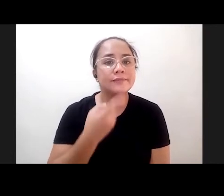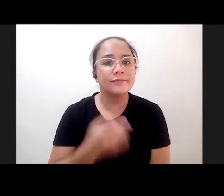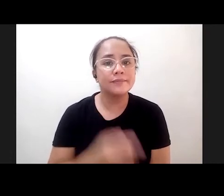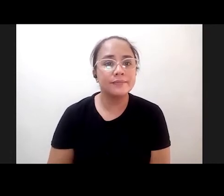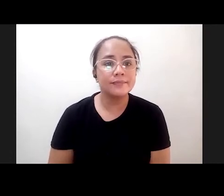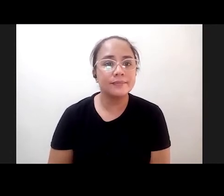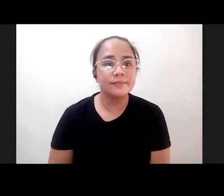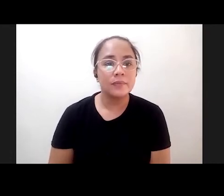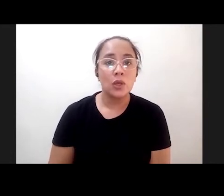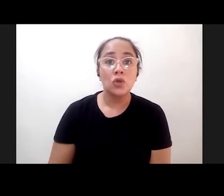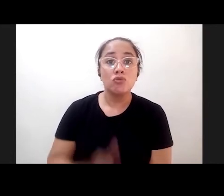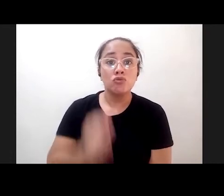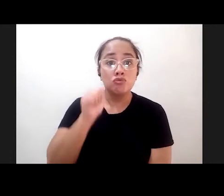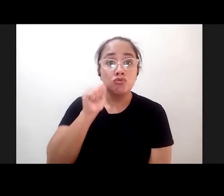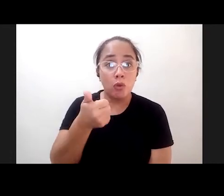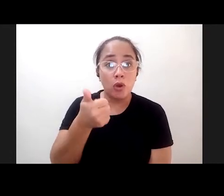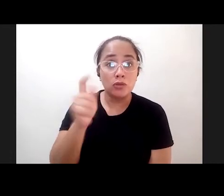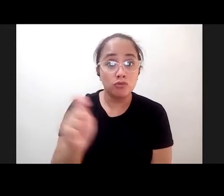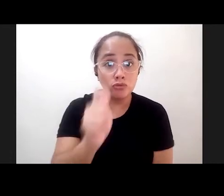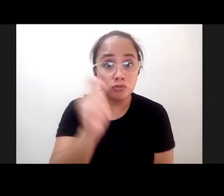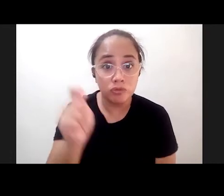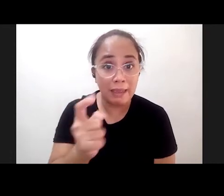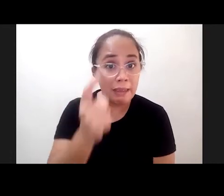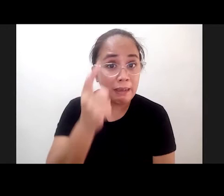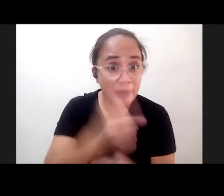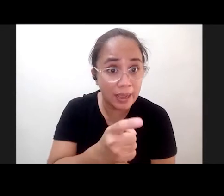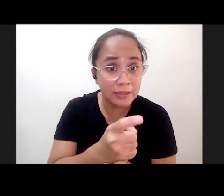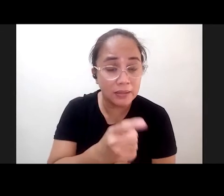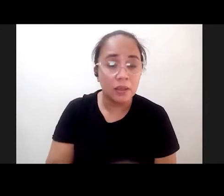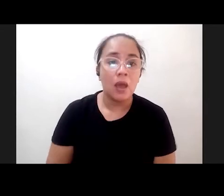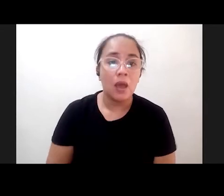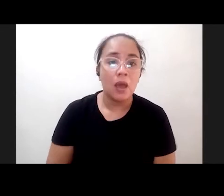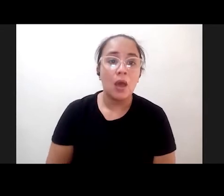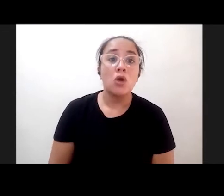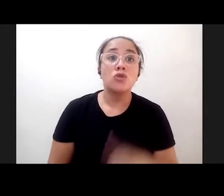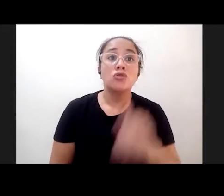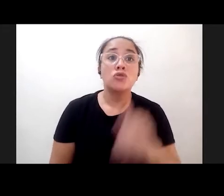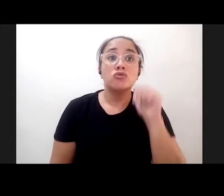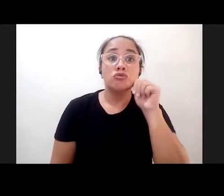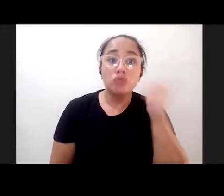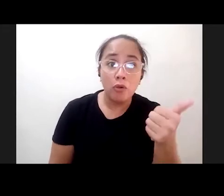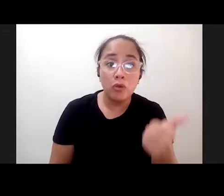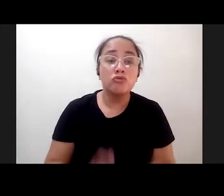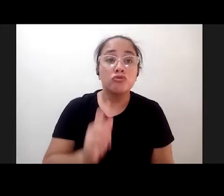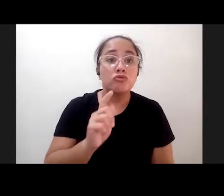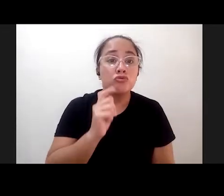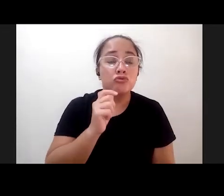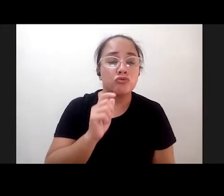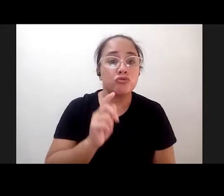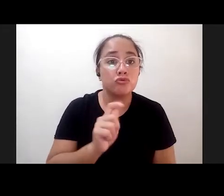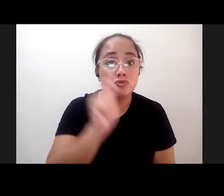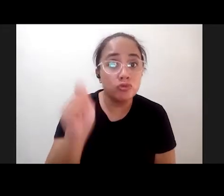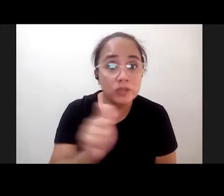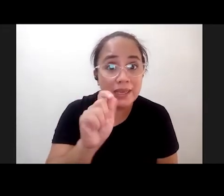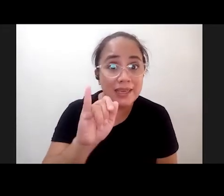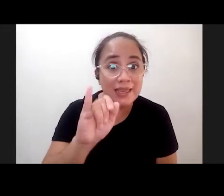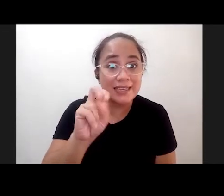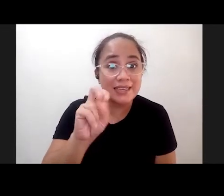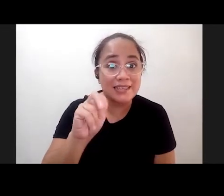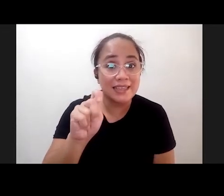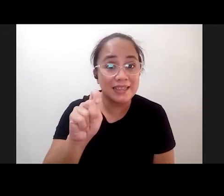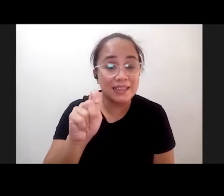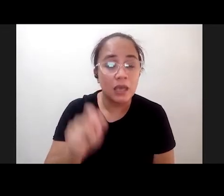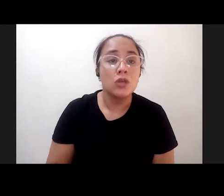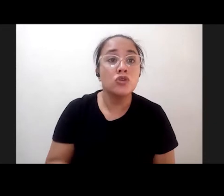tomorrow's Tuesday, right? Or tomorrow's Tuesday, isn't it? You expect that you are correct. You're not expecting a